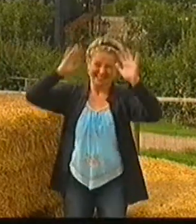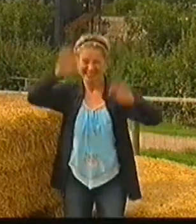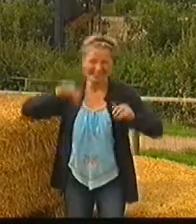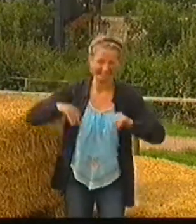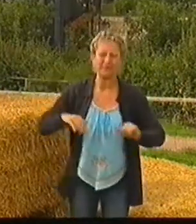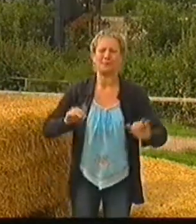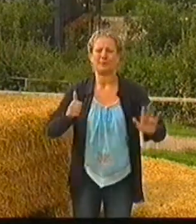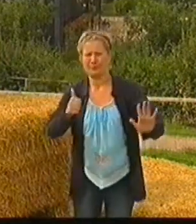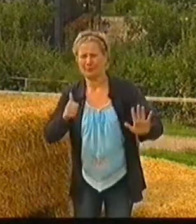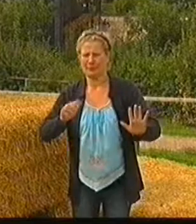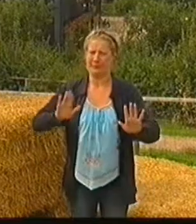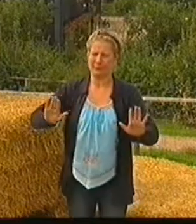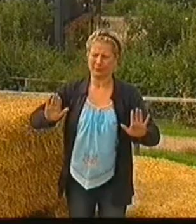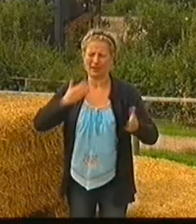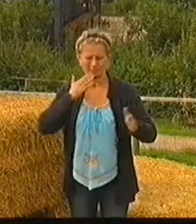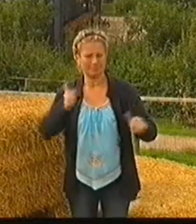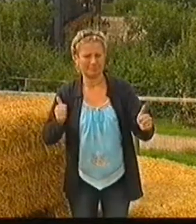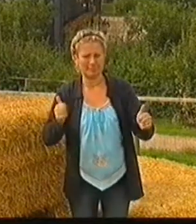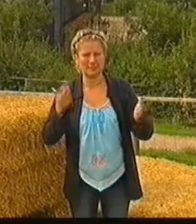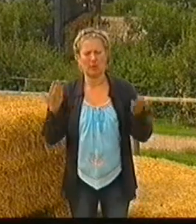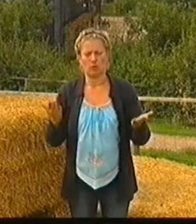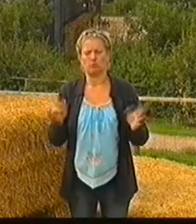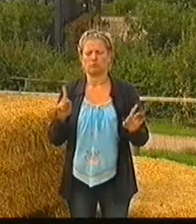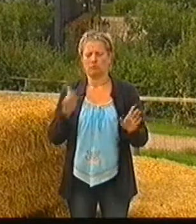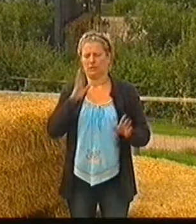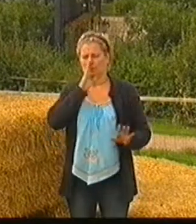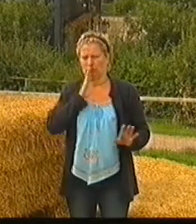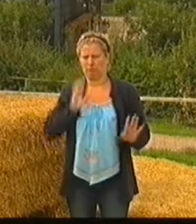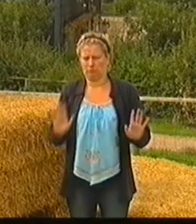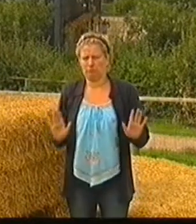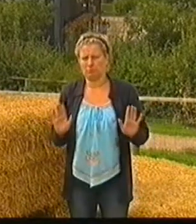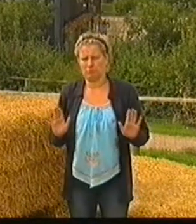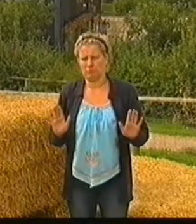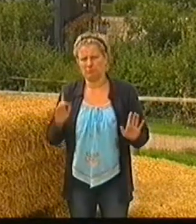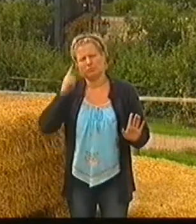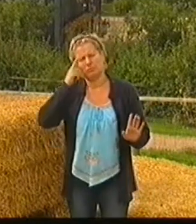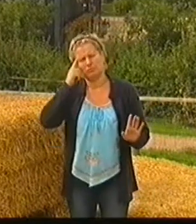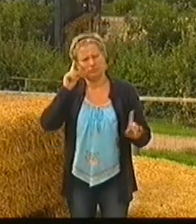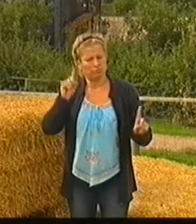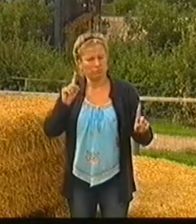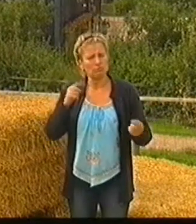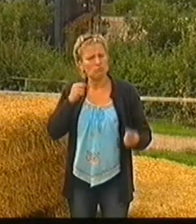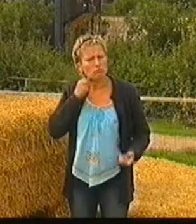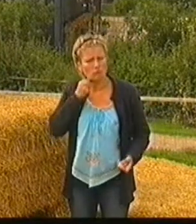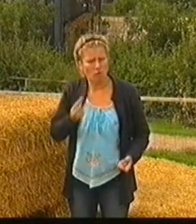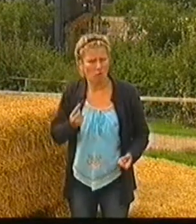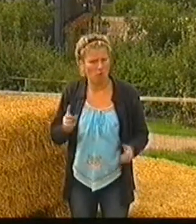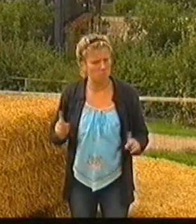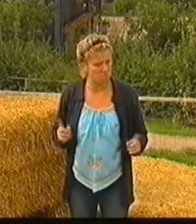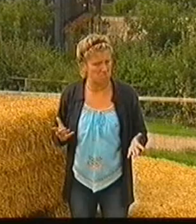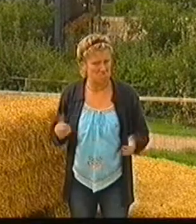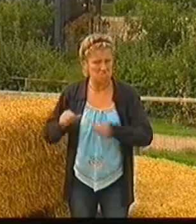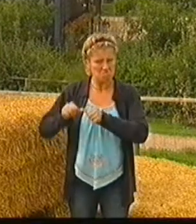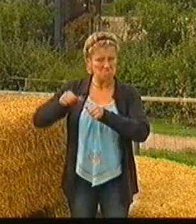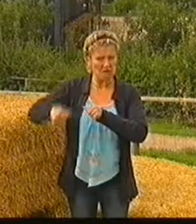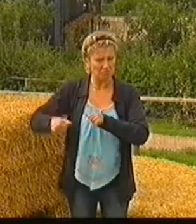belch. More cheering and laughter. "Thank you," said Mr. Fox, grinning hugely. "But now,